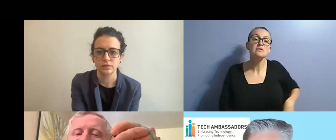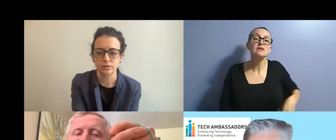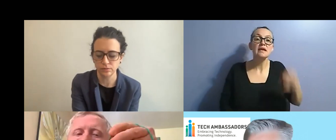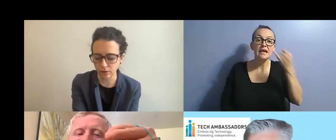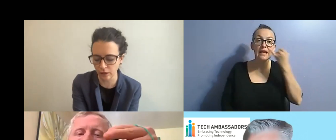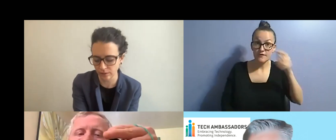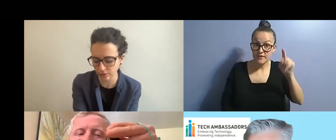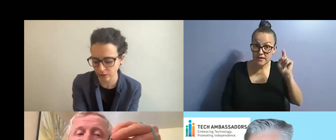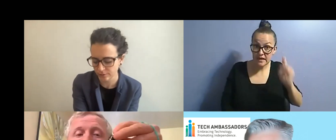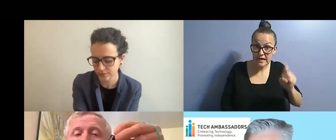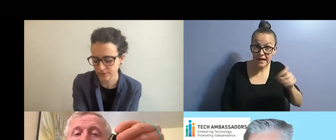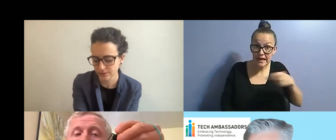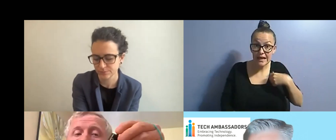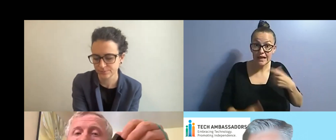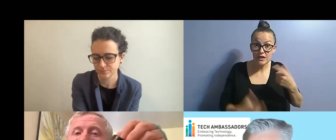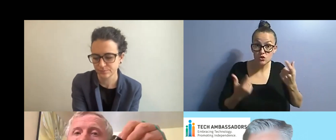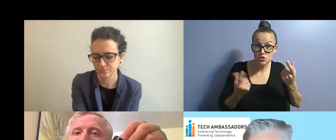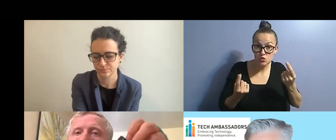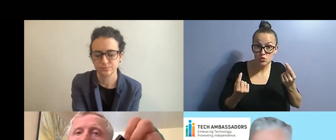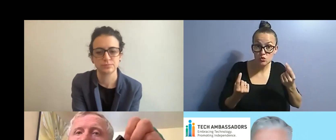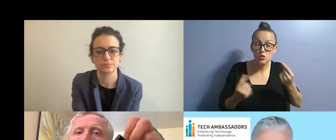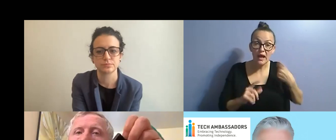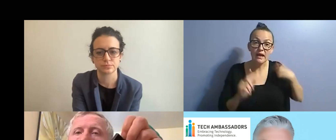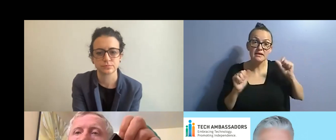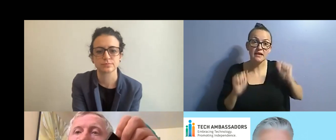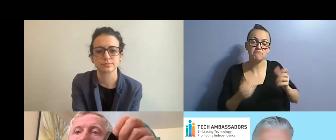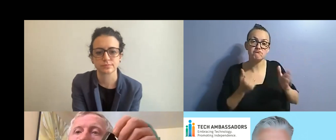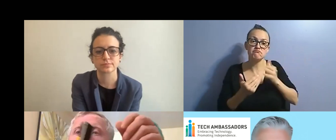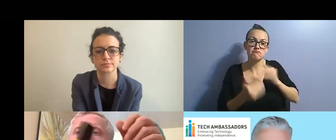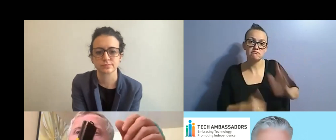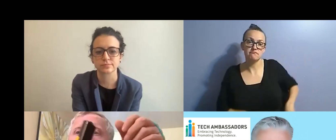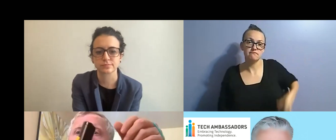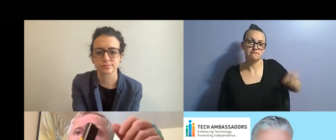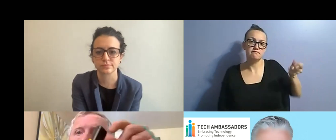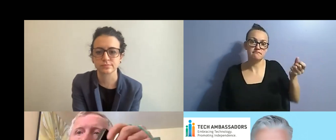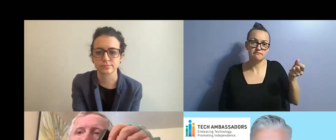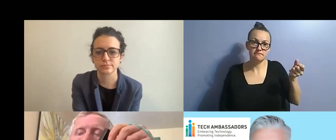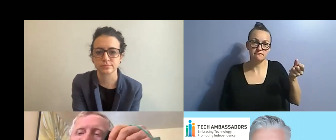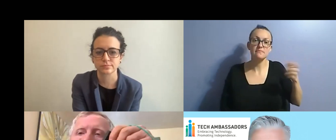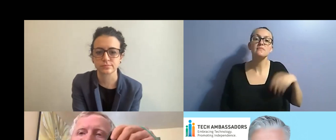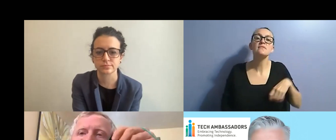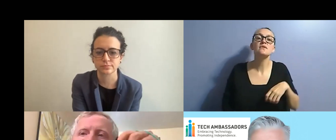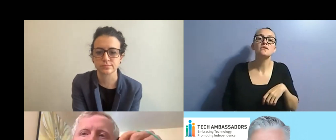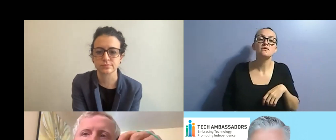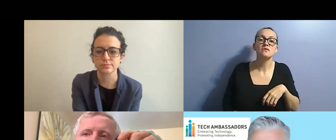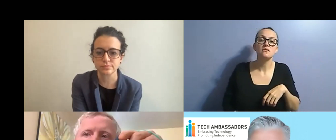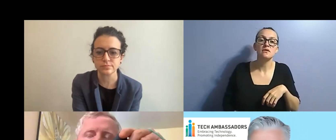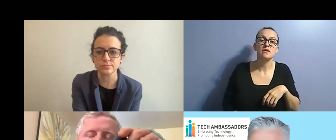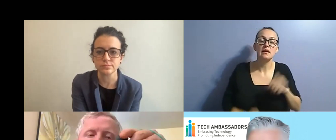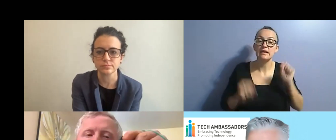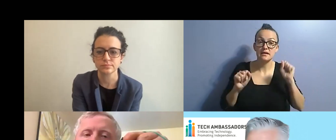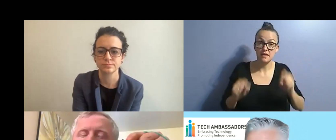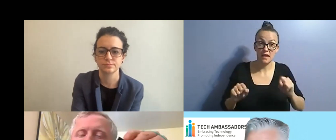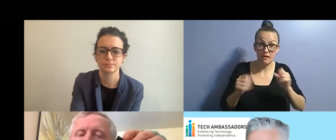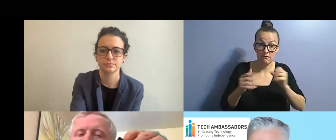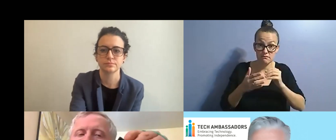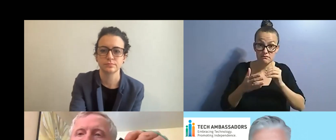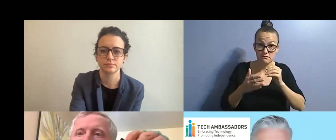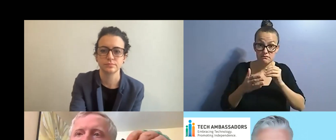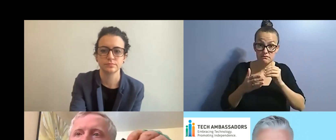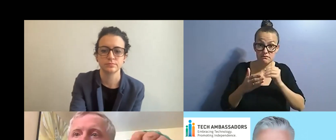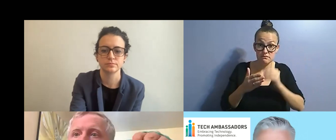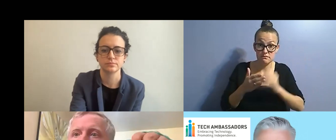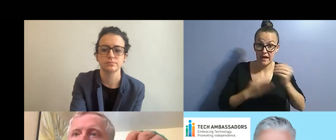it will, I can use it. But you can also find this on, it's